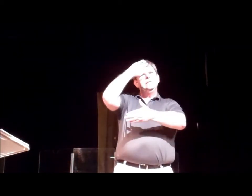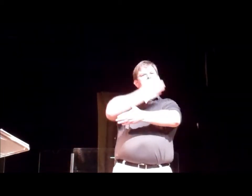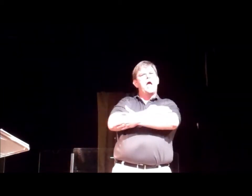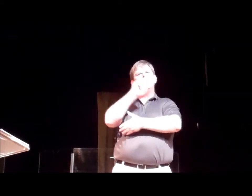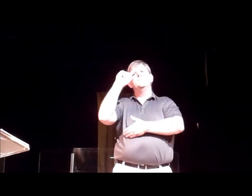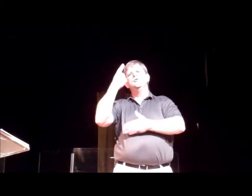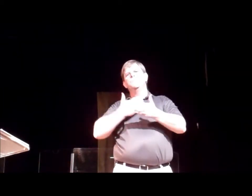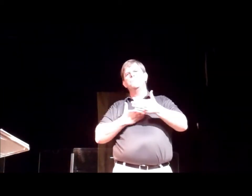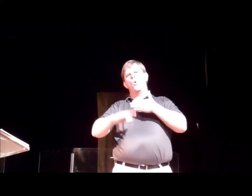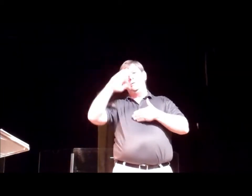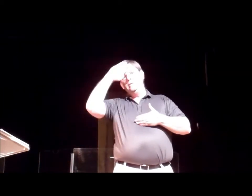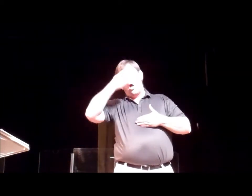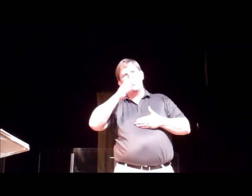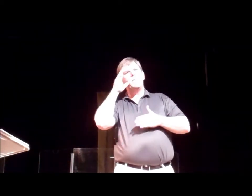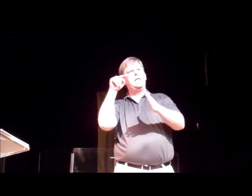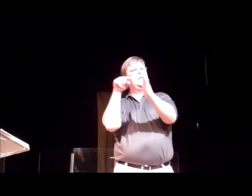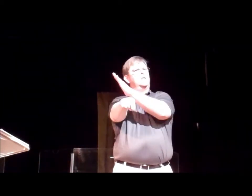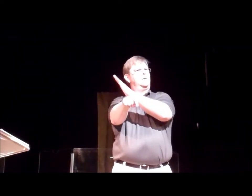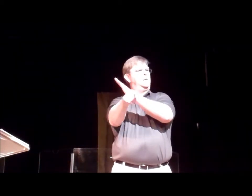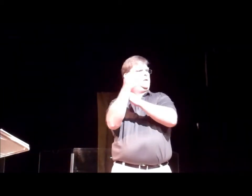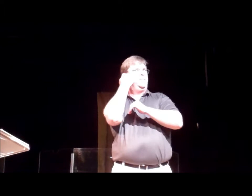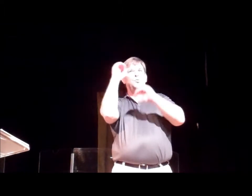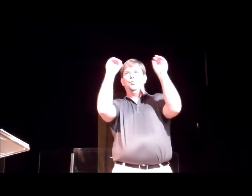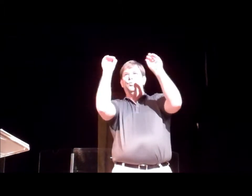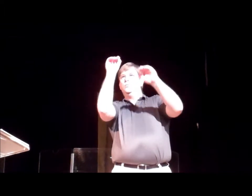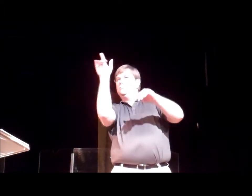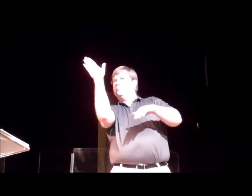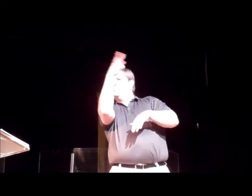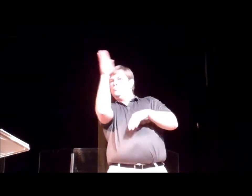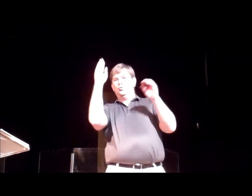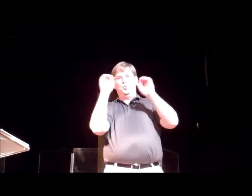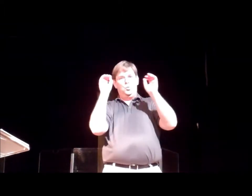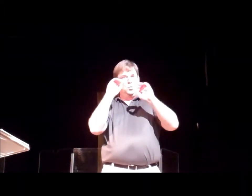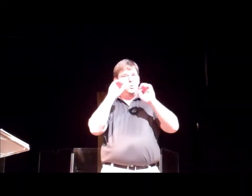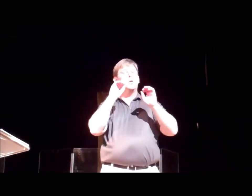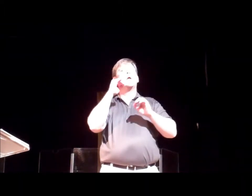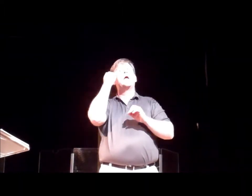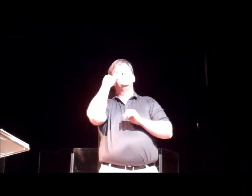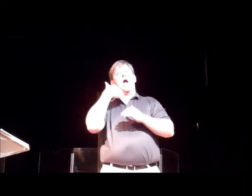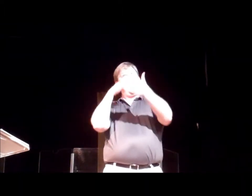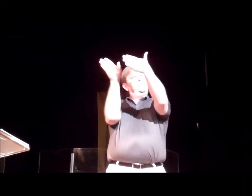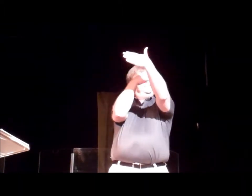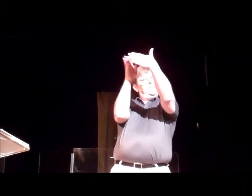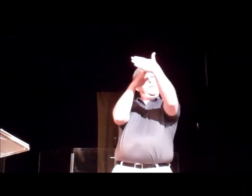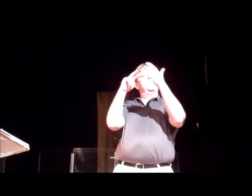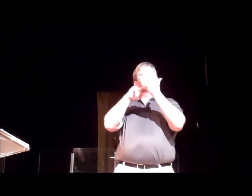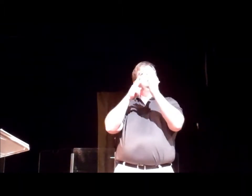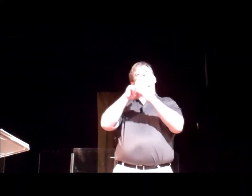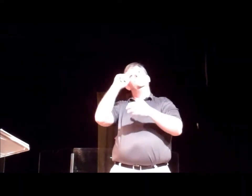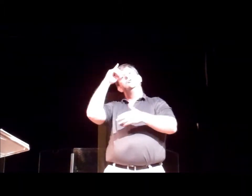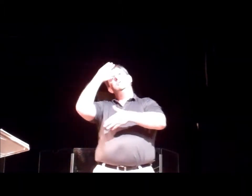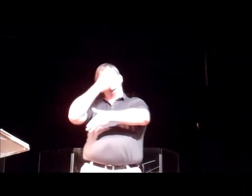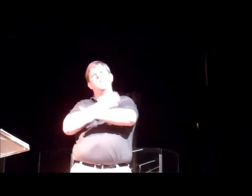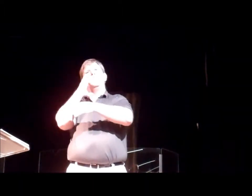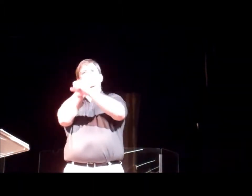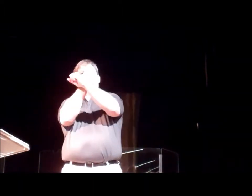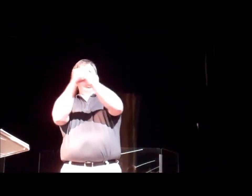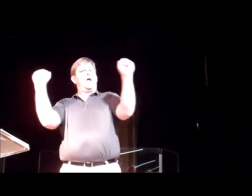the wall. If they didn't have the blood of the lamb, they were supposed to kill the firstborn son. Remember the